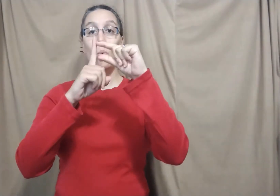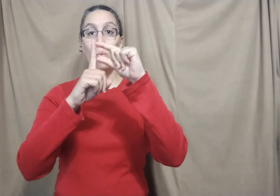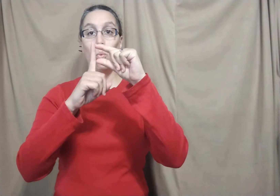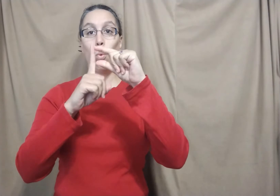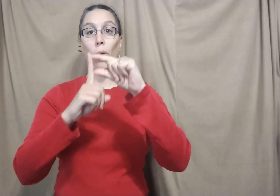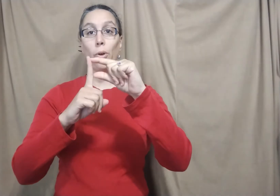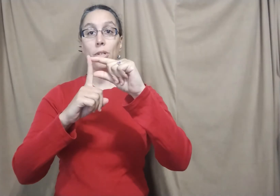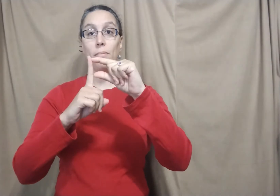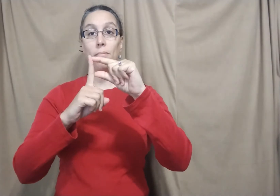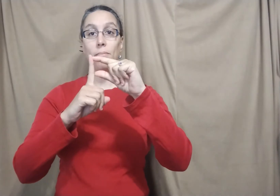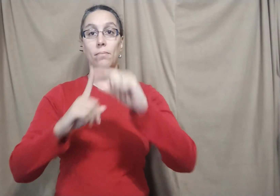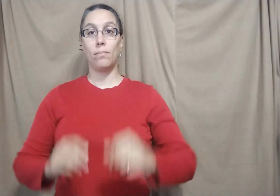word,